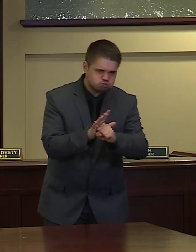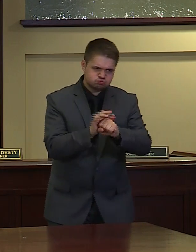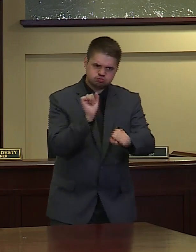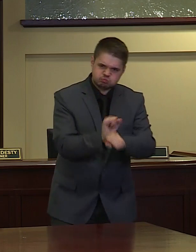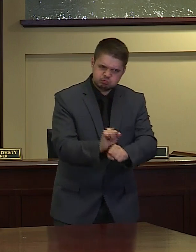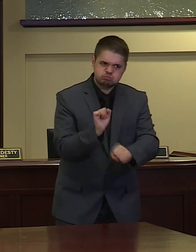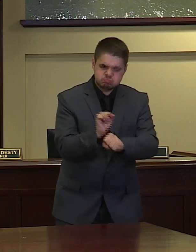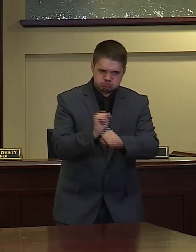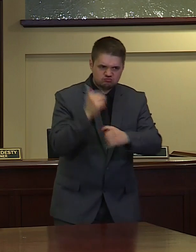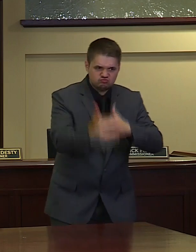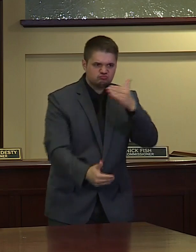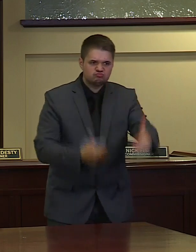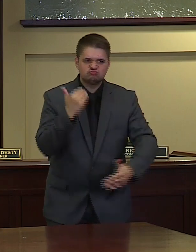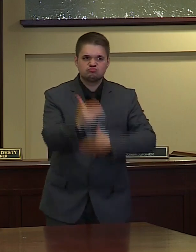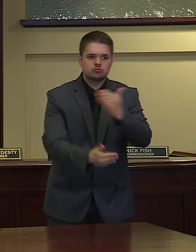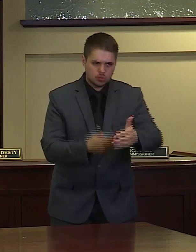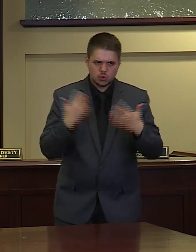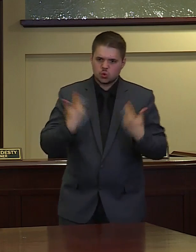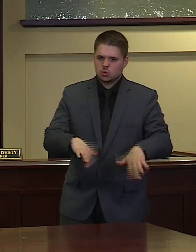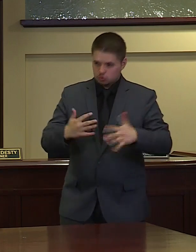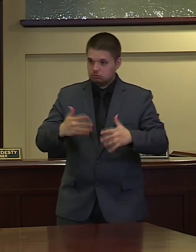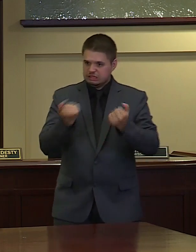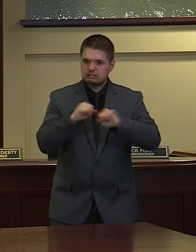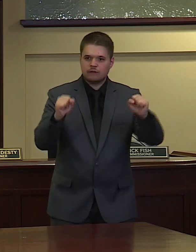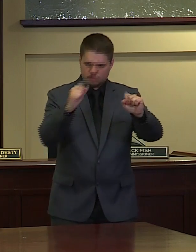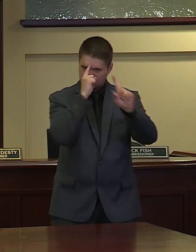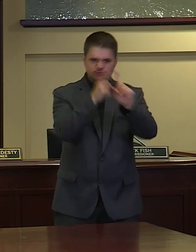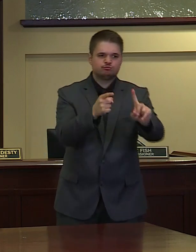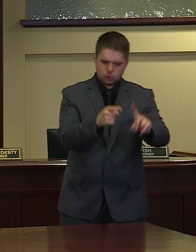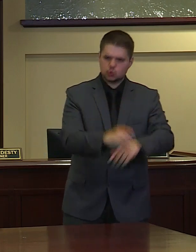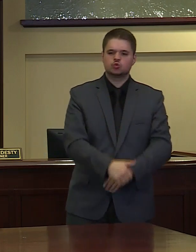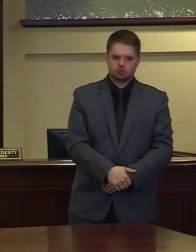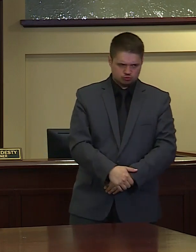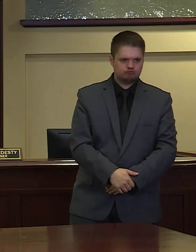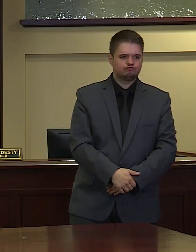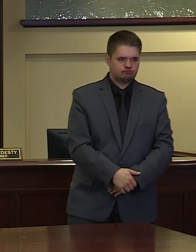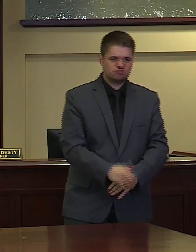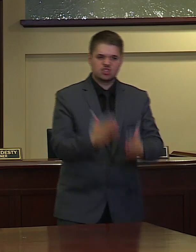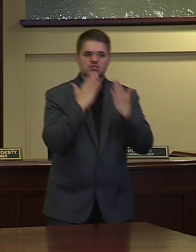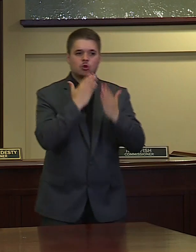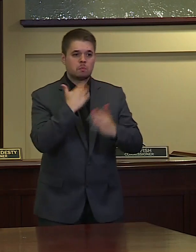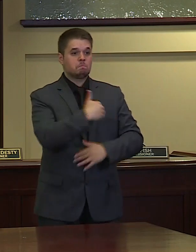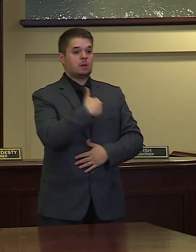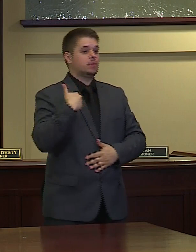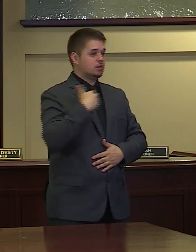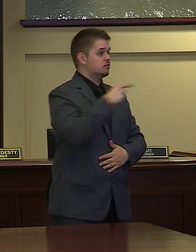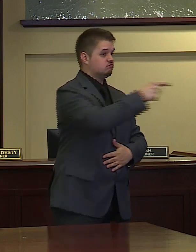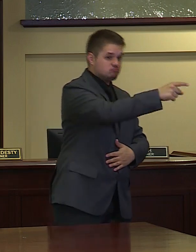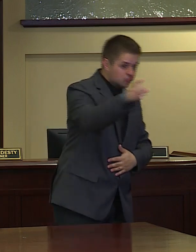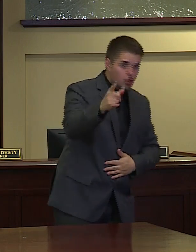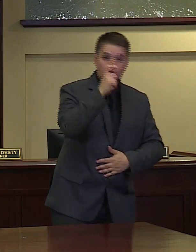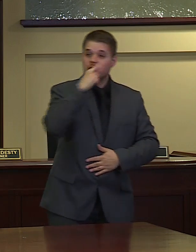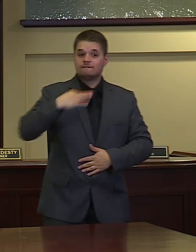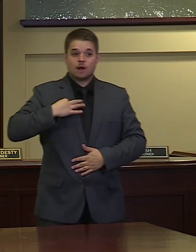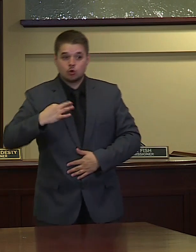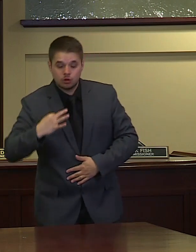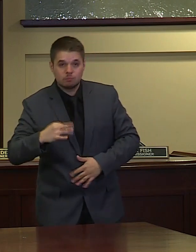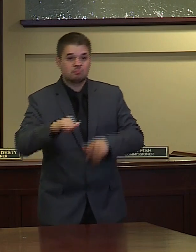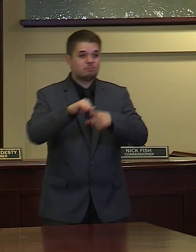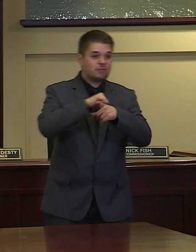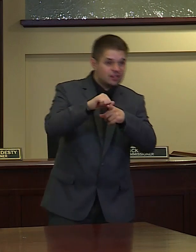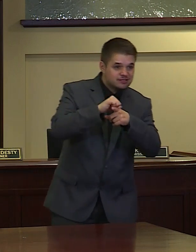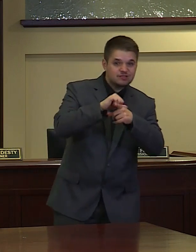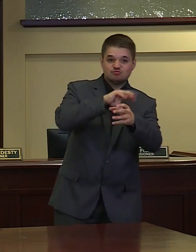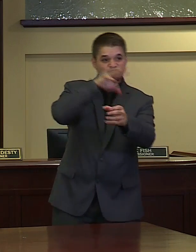us in this city safe. I would like to especially thank our members who volunteered to train and deploy as EMTs